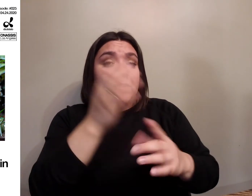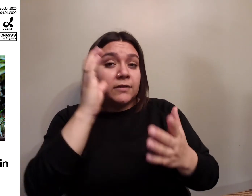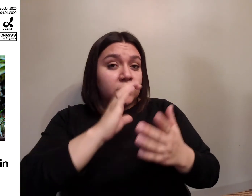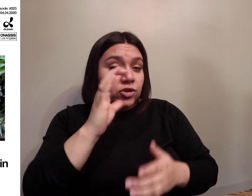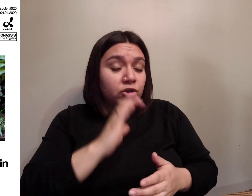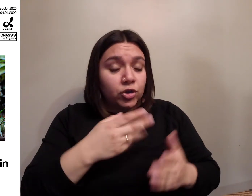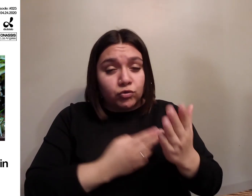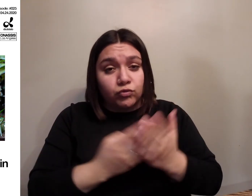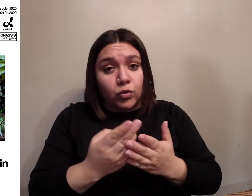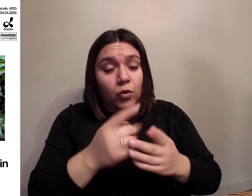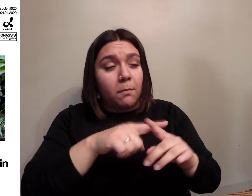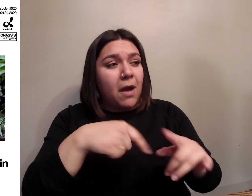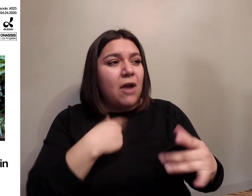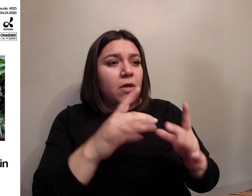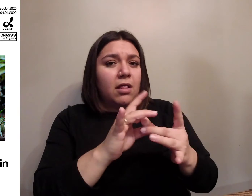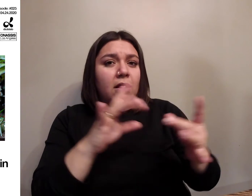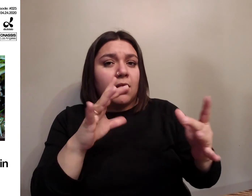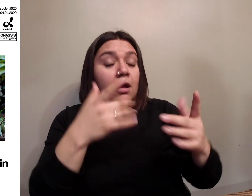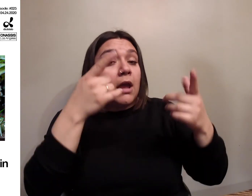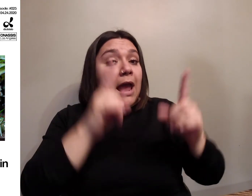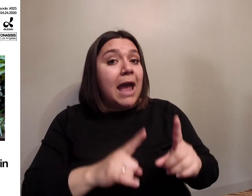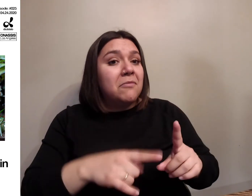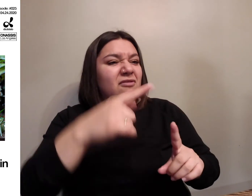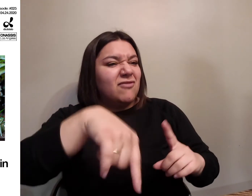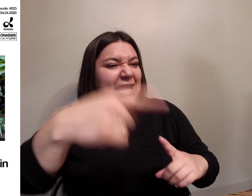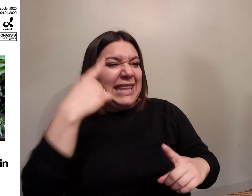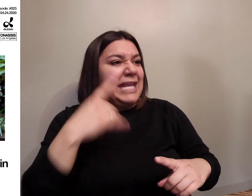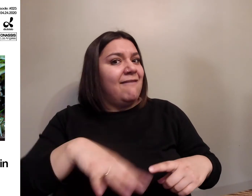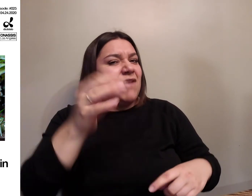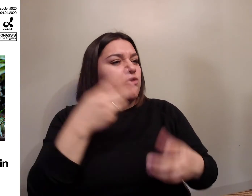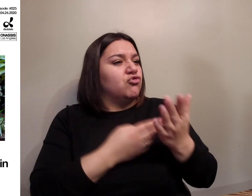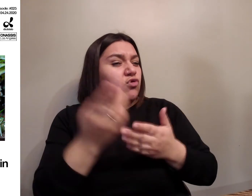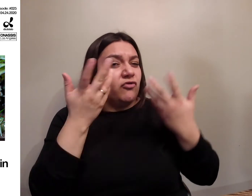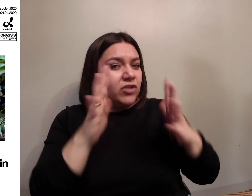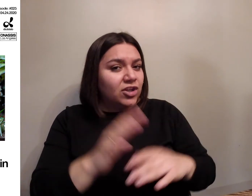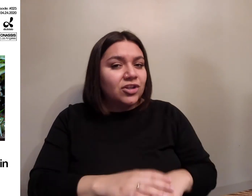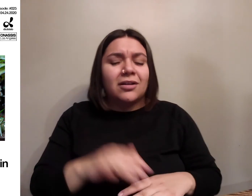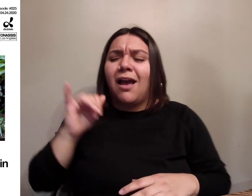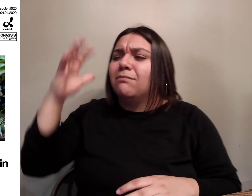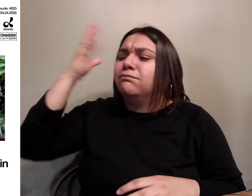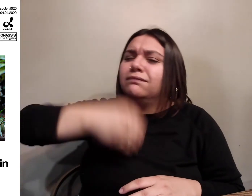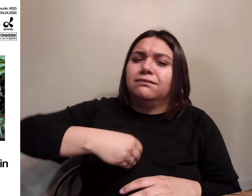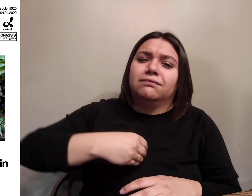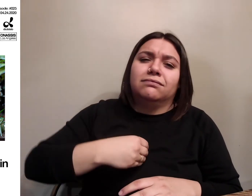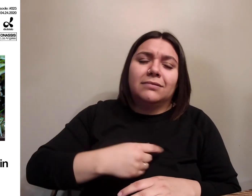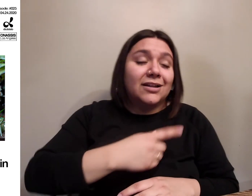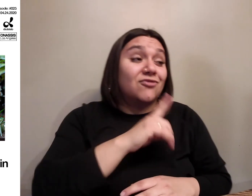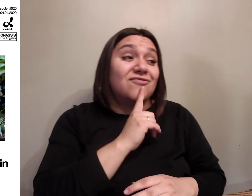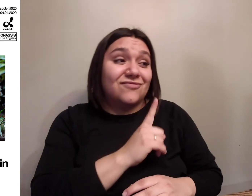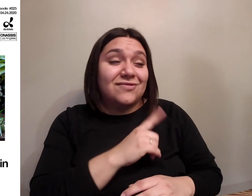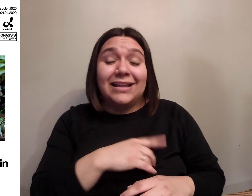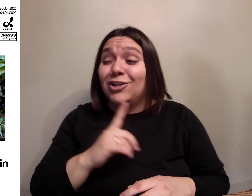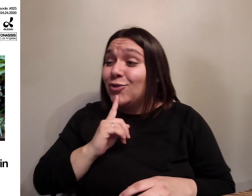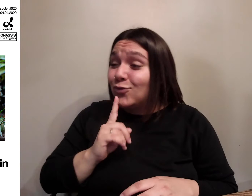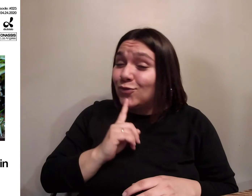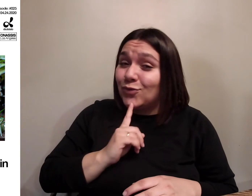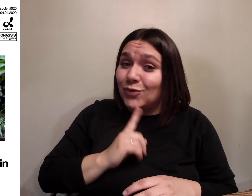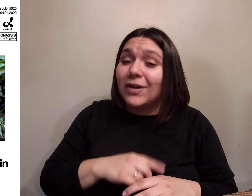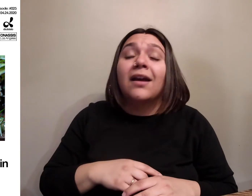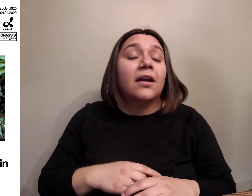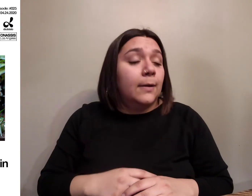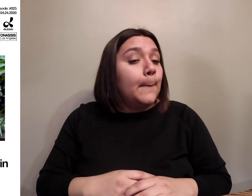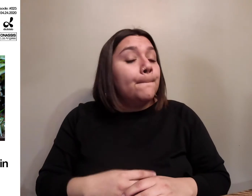comes to mind, and your interest in that one line that I so much love, and I suppose everybody who comes